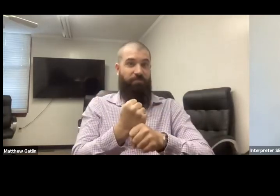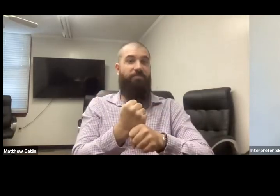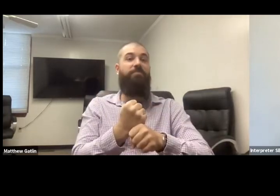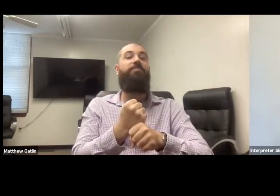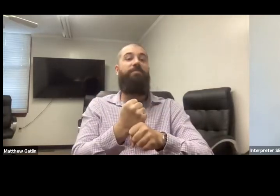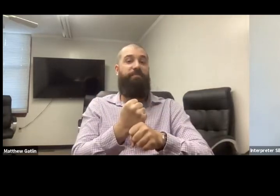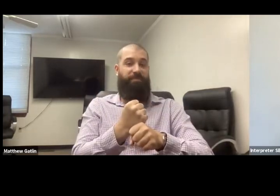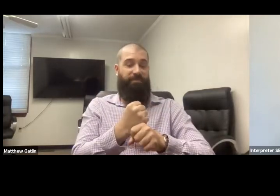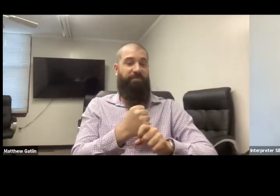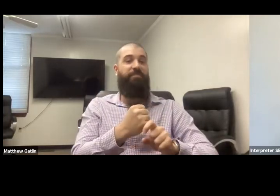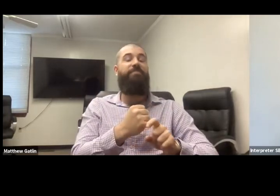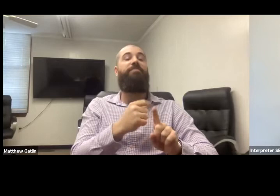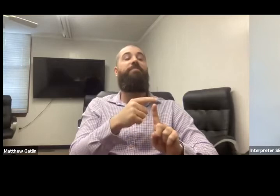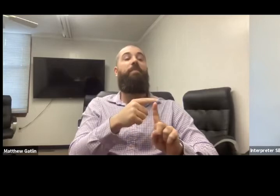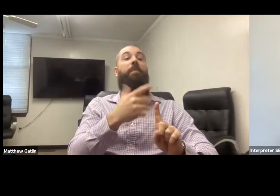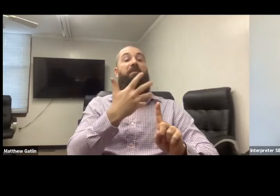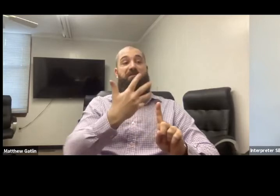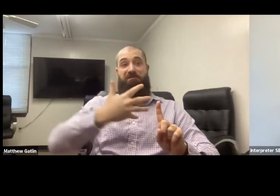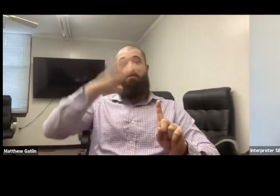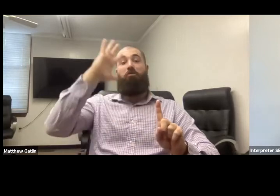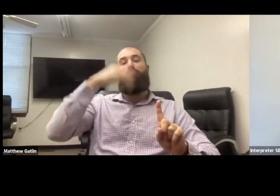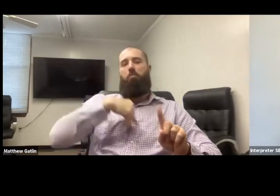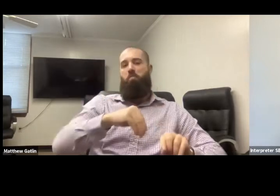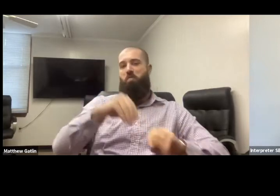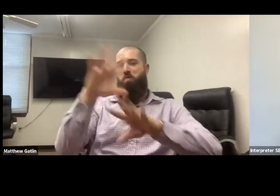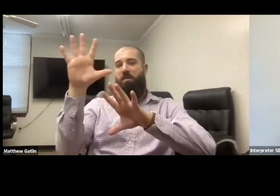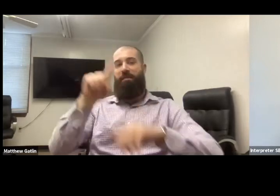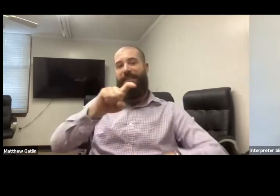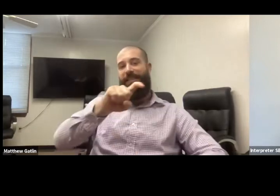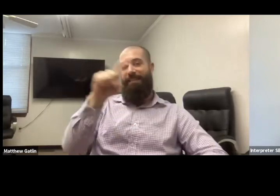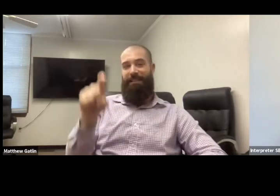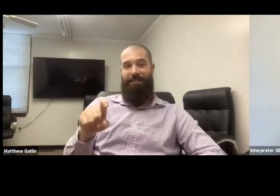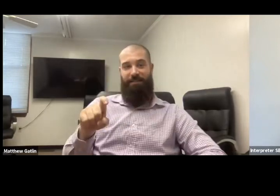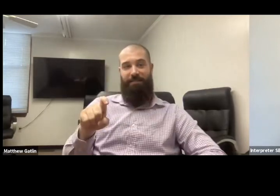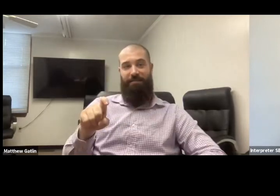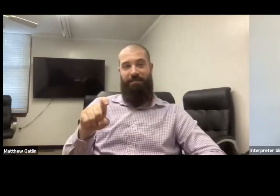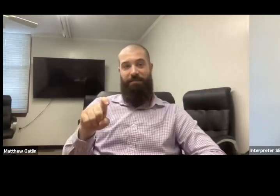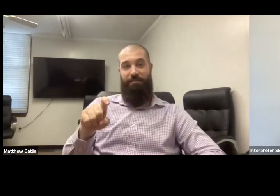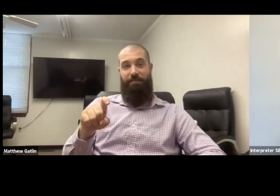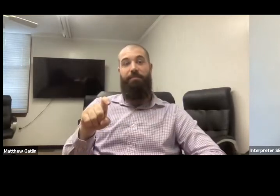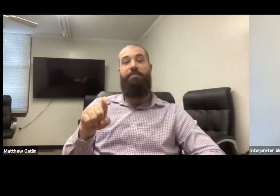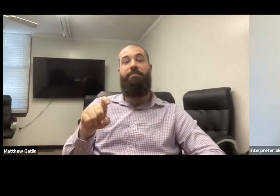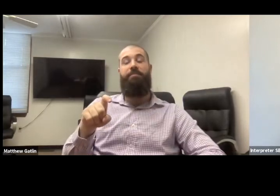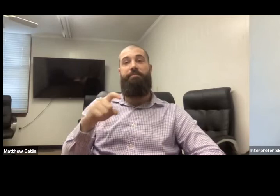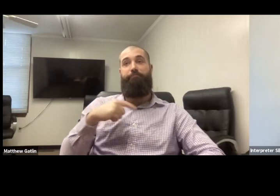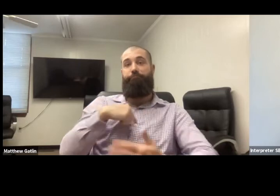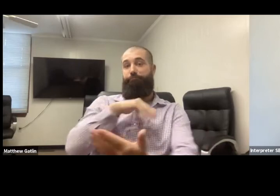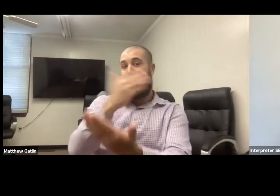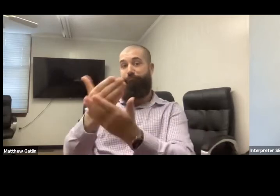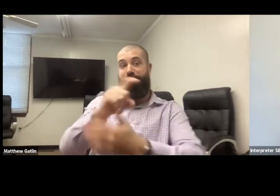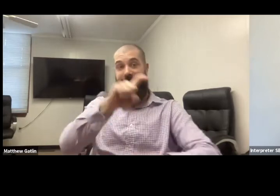3 years. Then I moved to Texas.